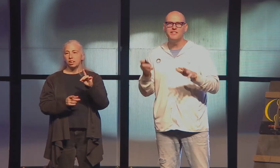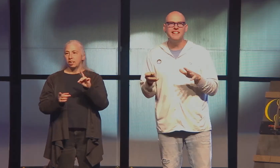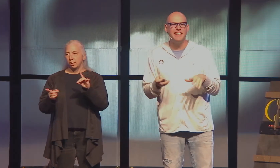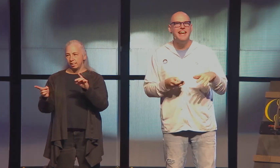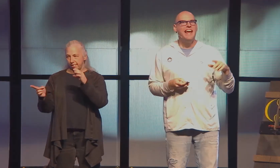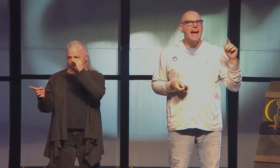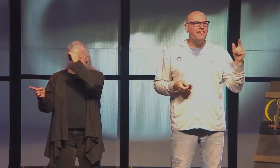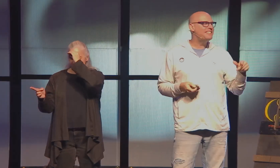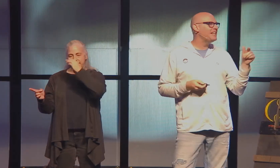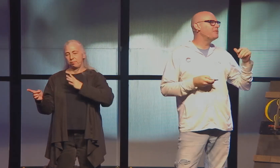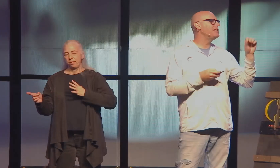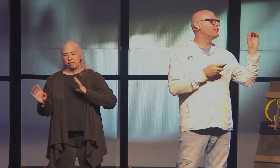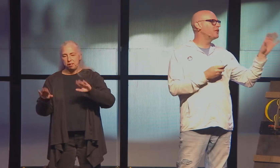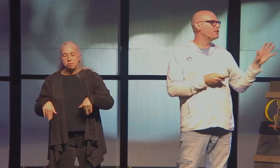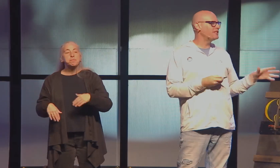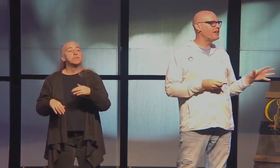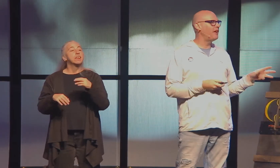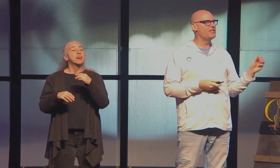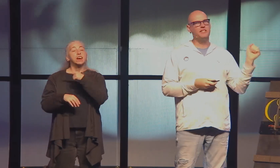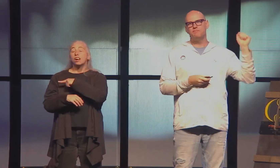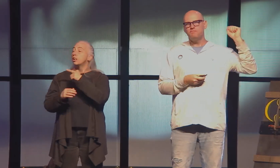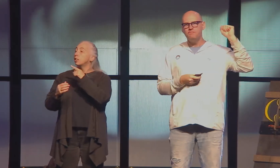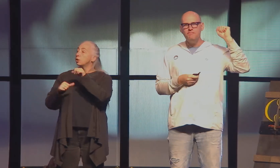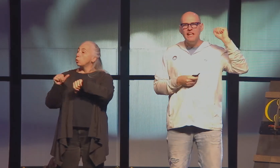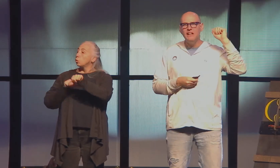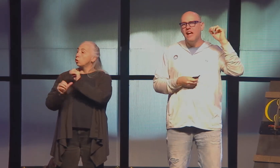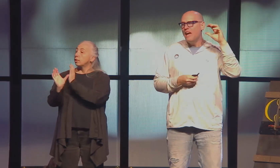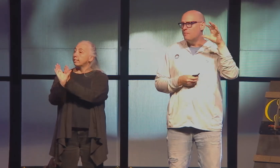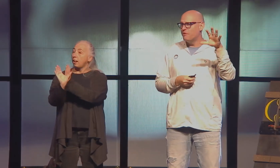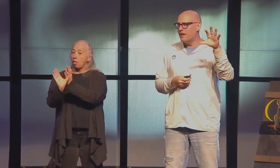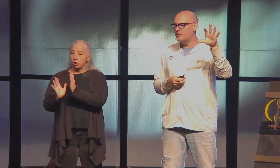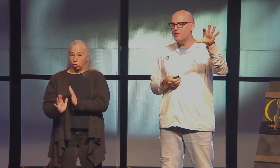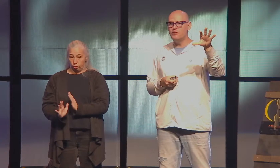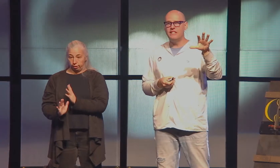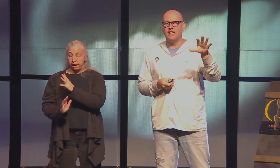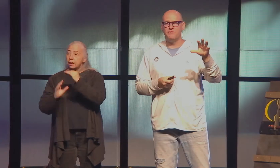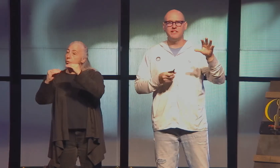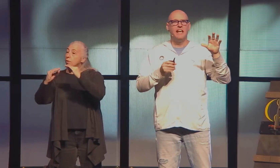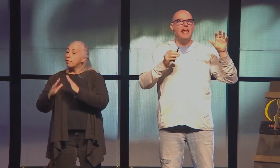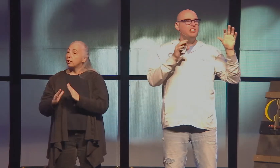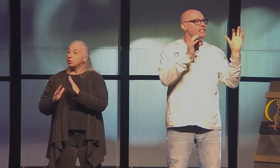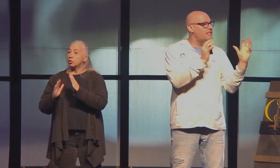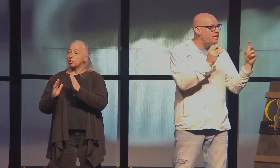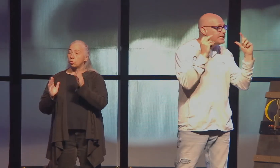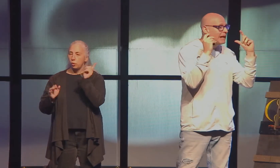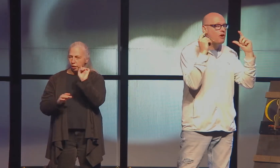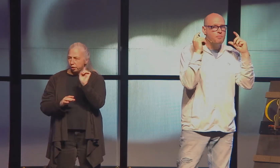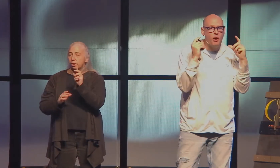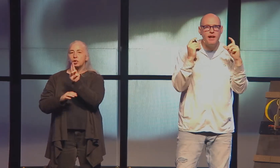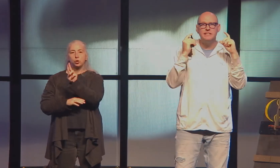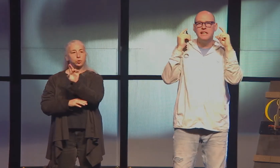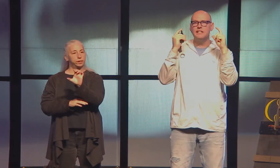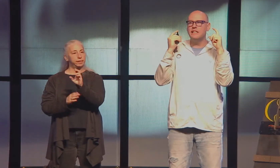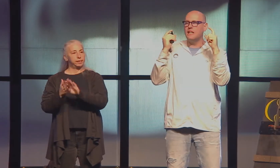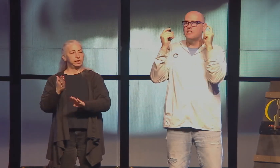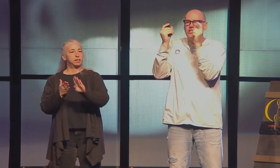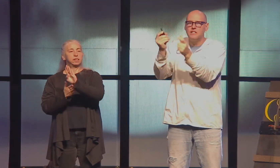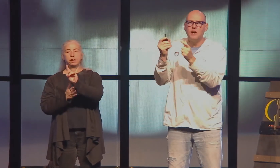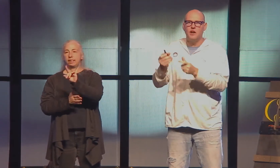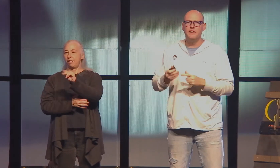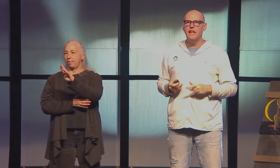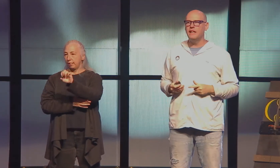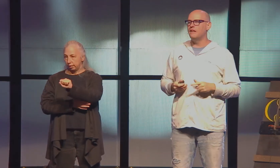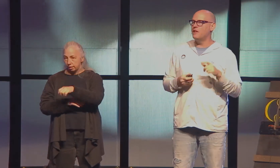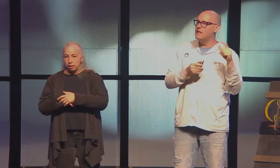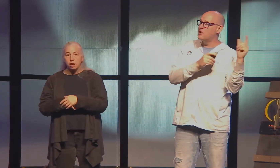okay? So here's the thing. Allison Ledgewood is a social psychologist and a professor at UC Davis. And she studies how our minds tend to get us